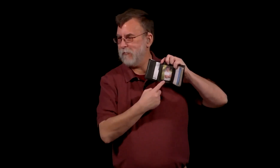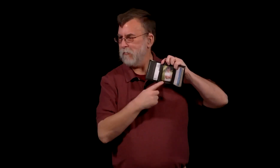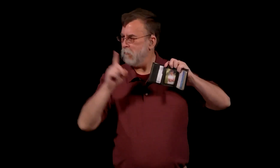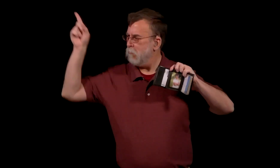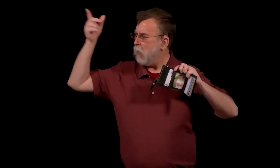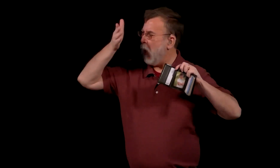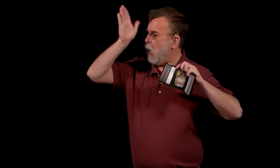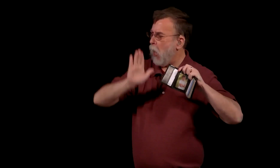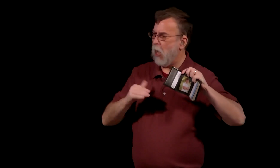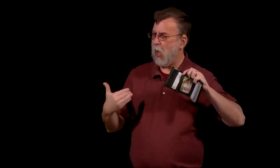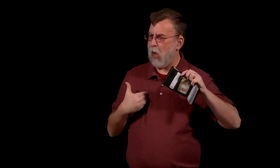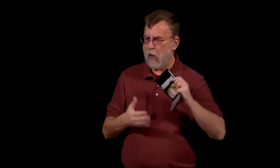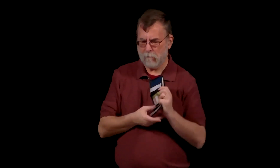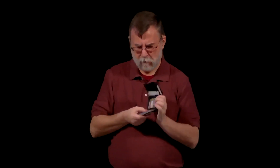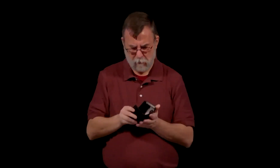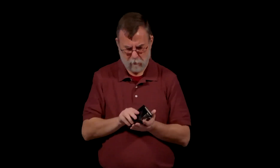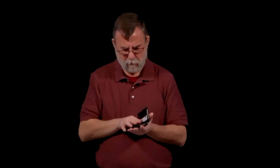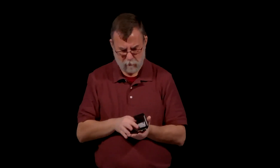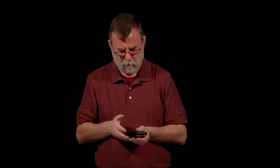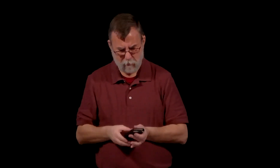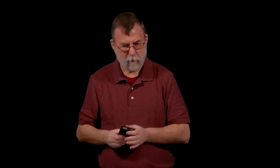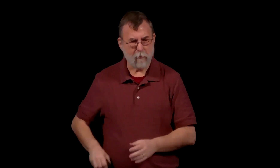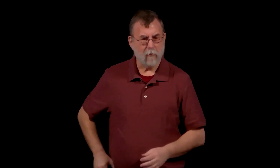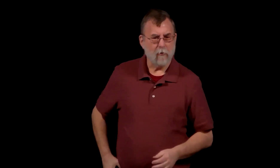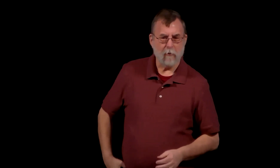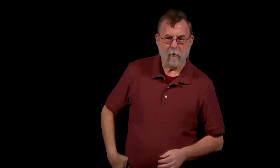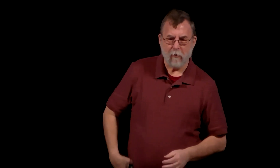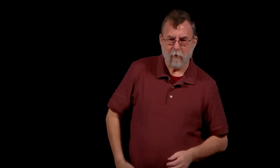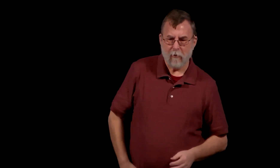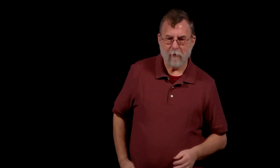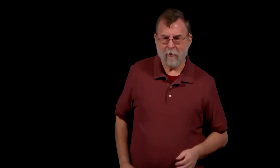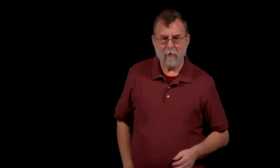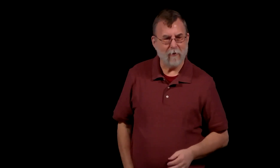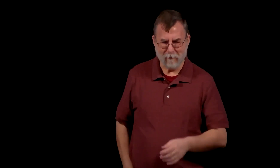My nephew and God in his wallet.